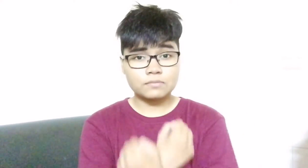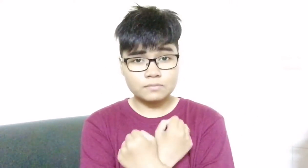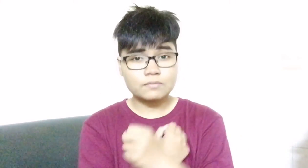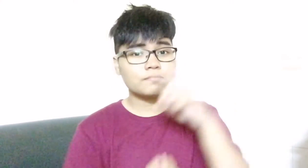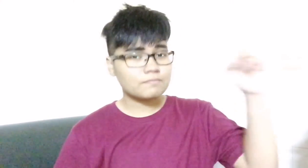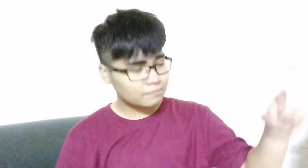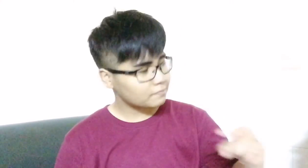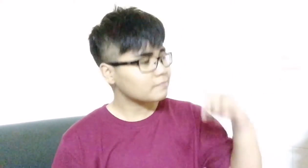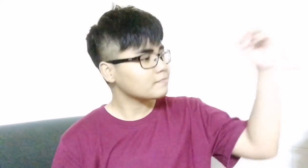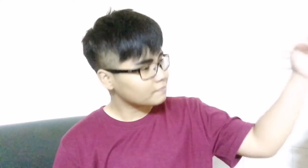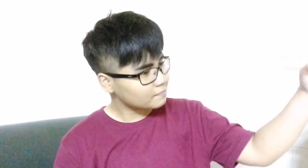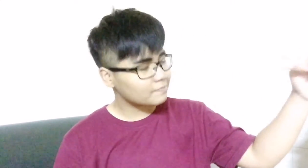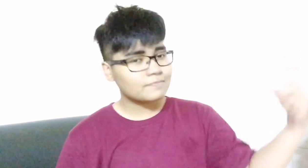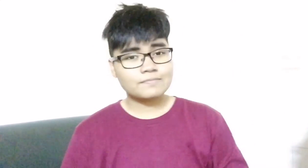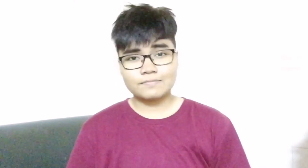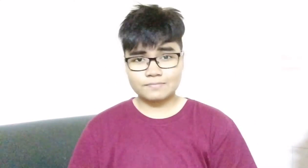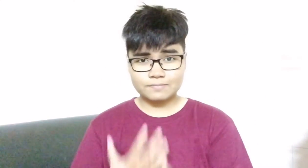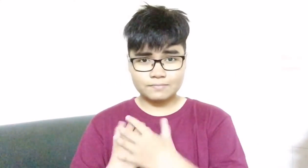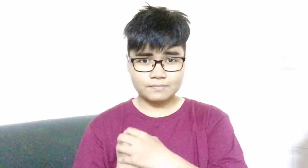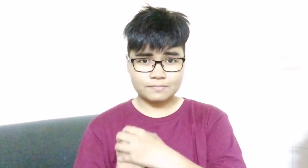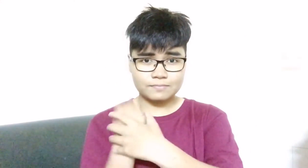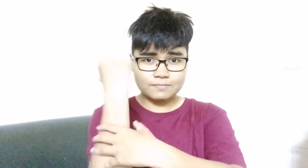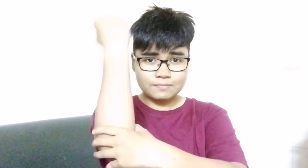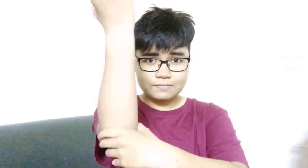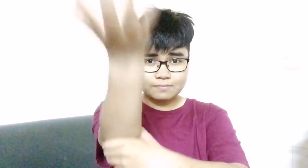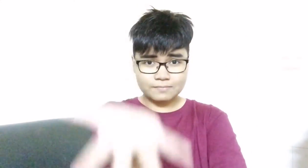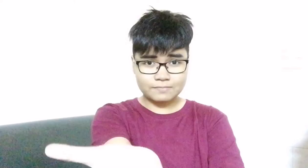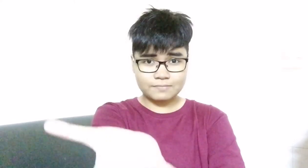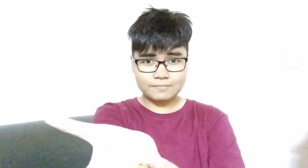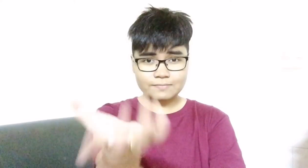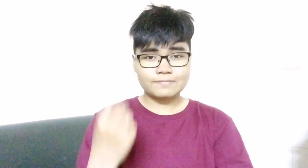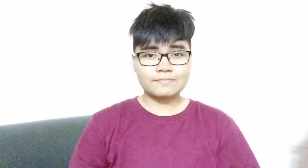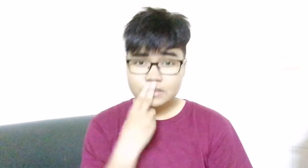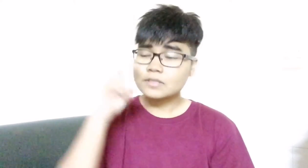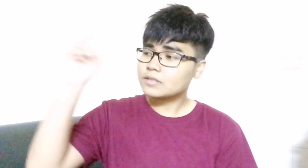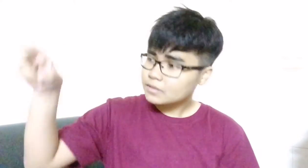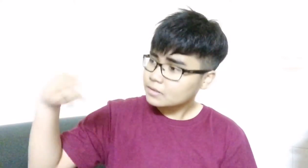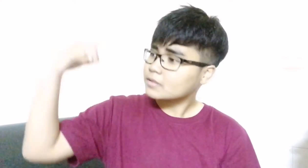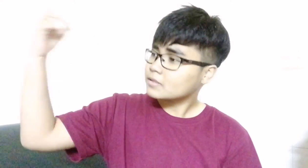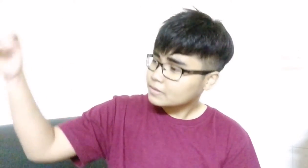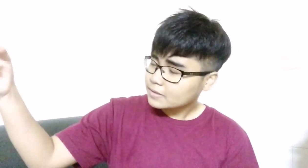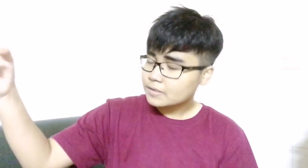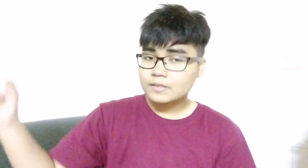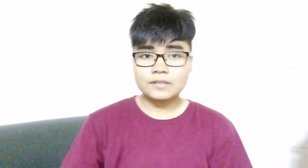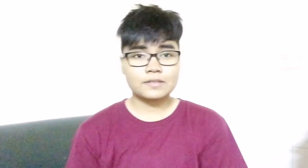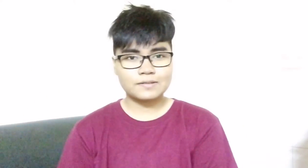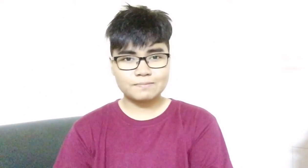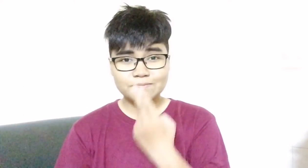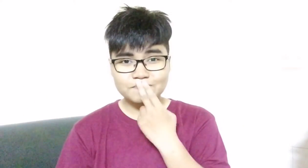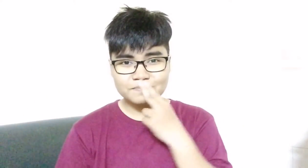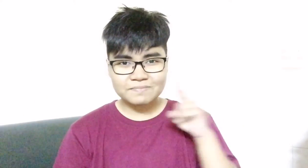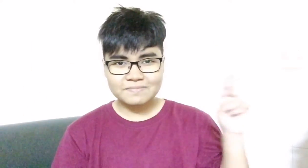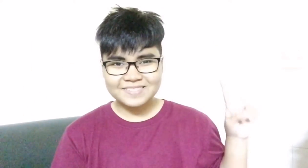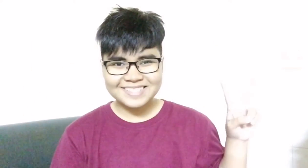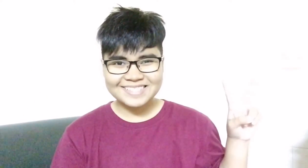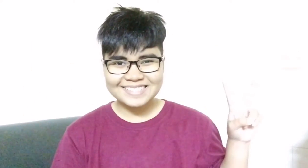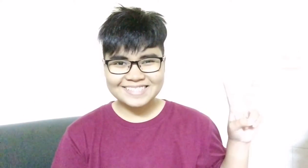me more and more And my love grows up with you And you kiss me more and more And I kiss you too